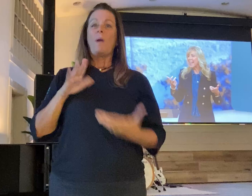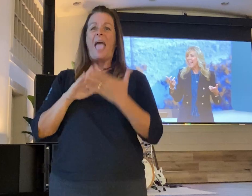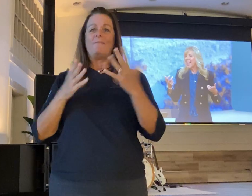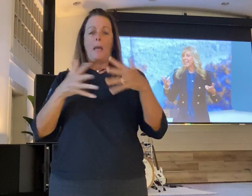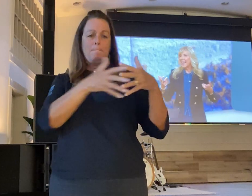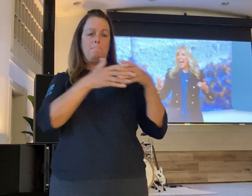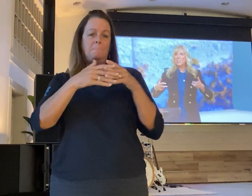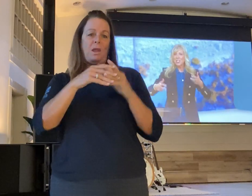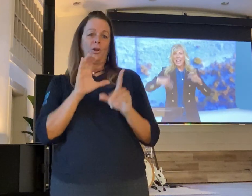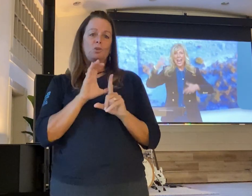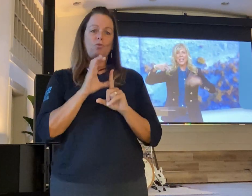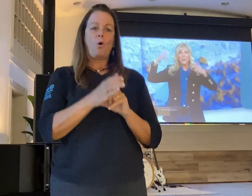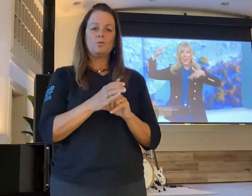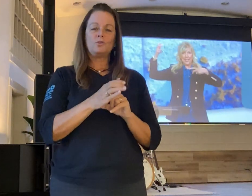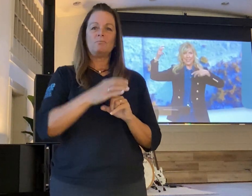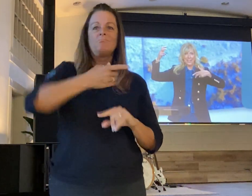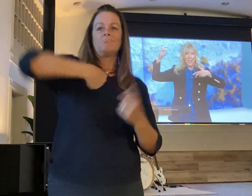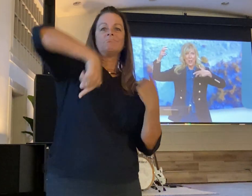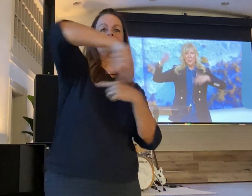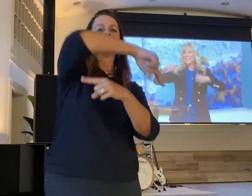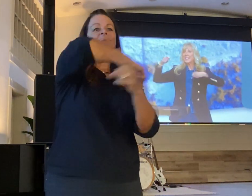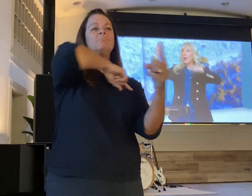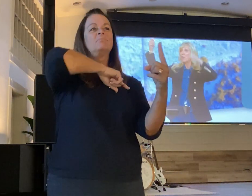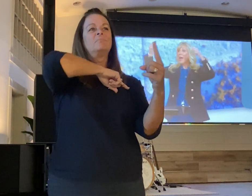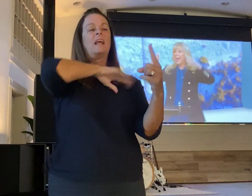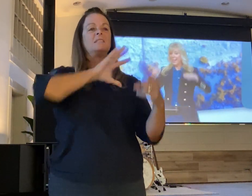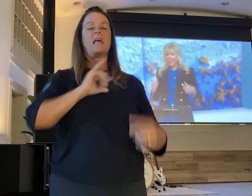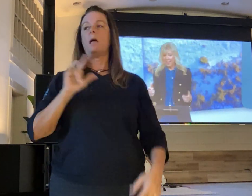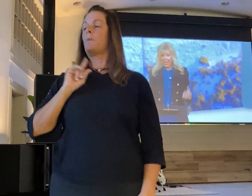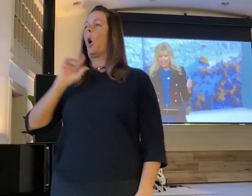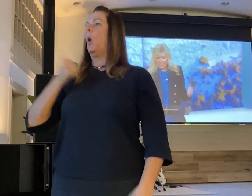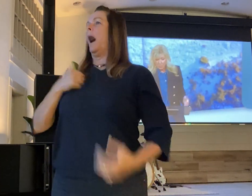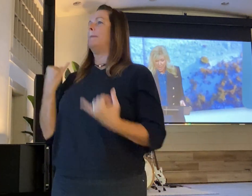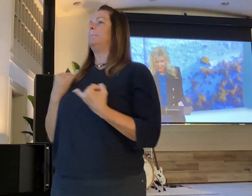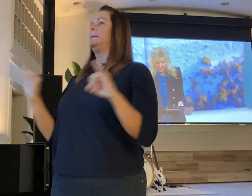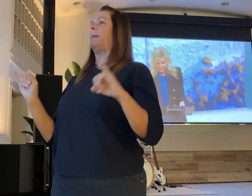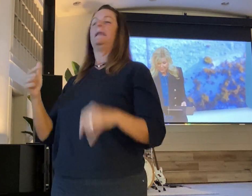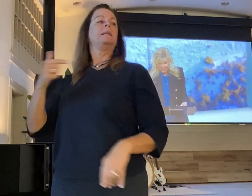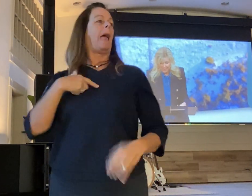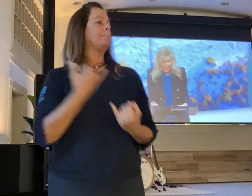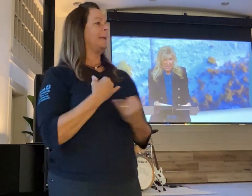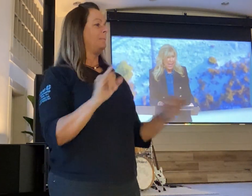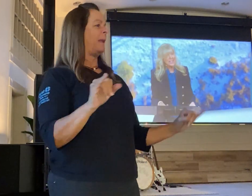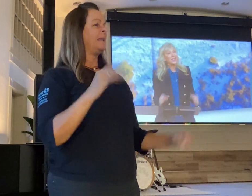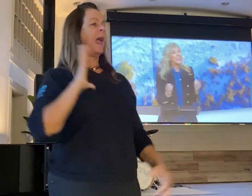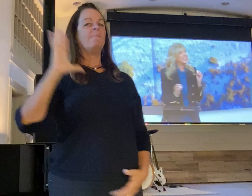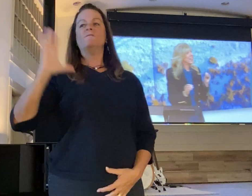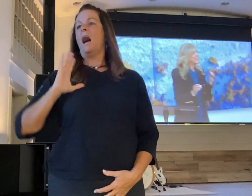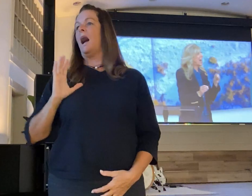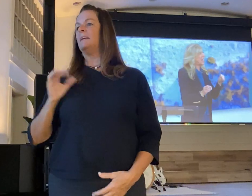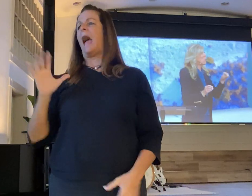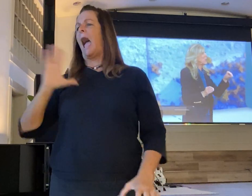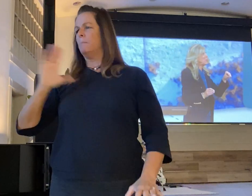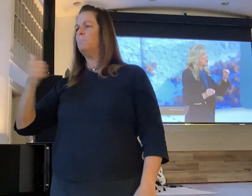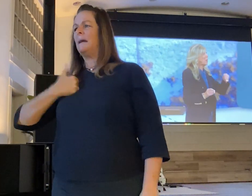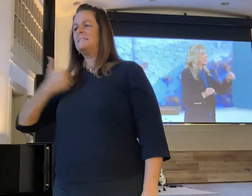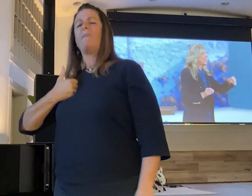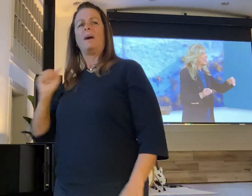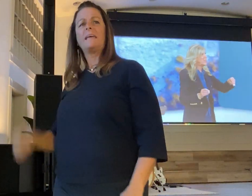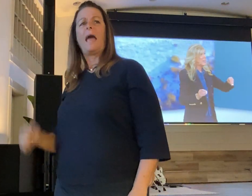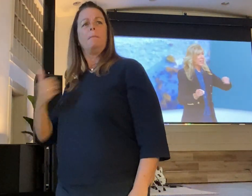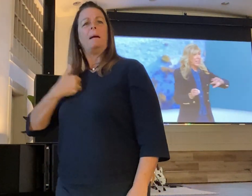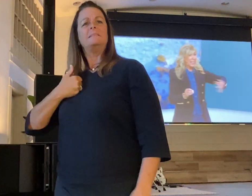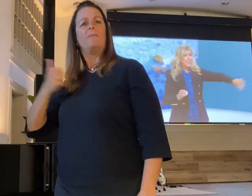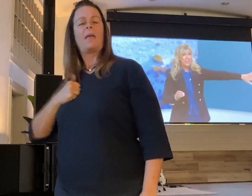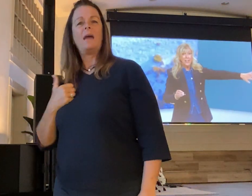a society that actually elevates these self-made and independence. And yet this is not how